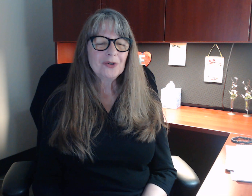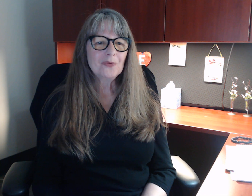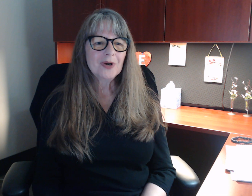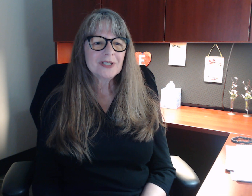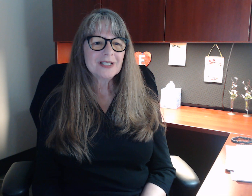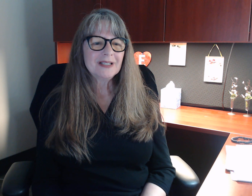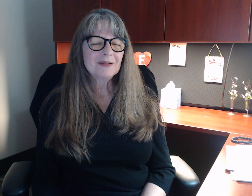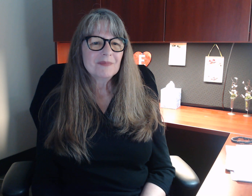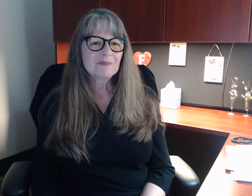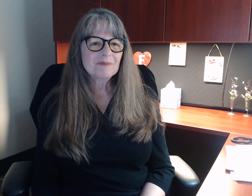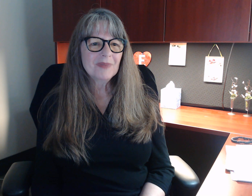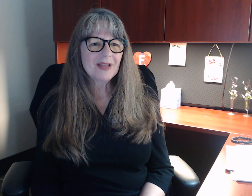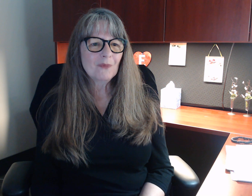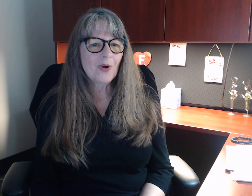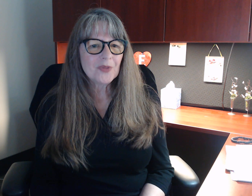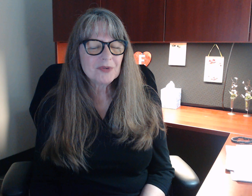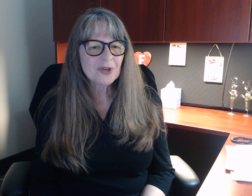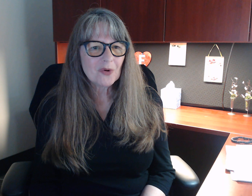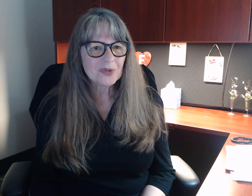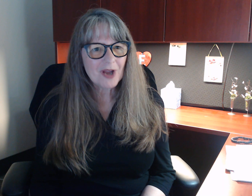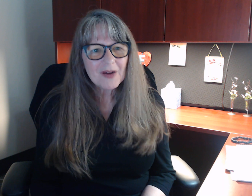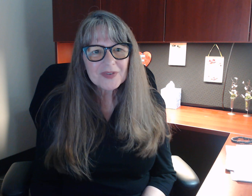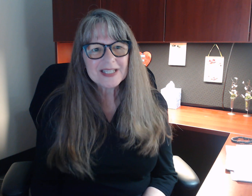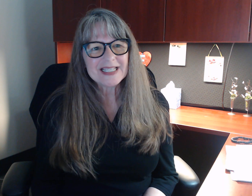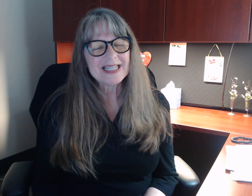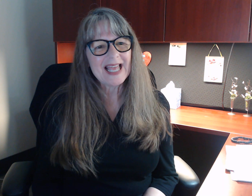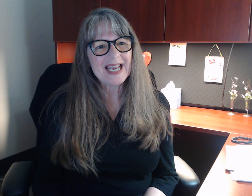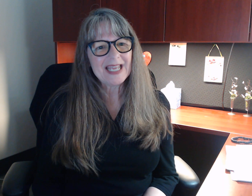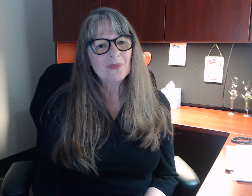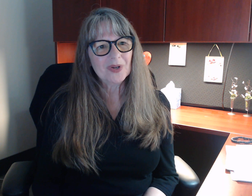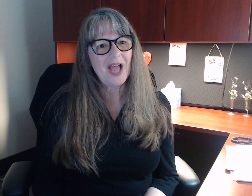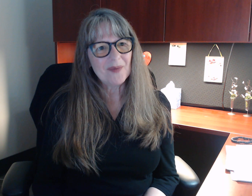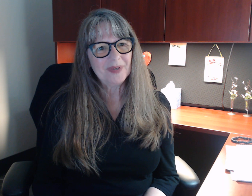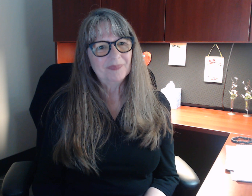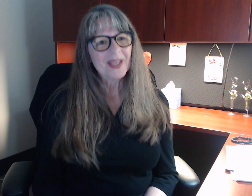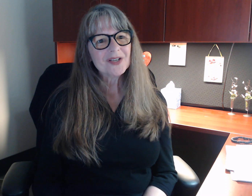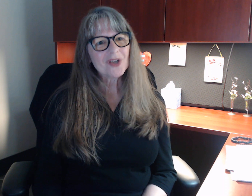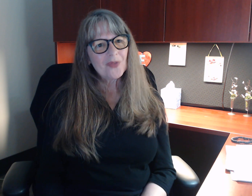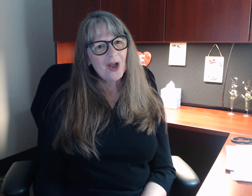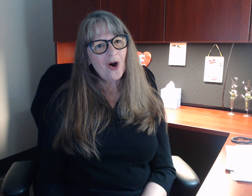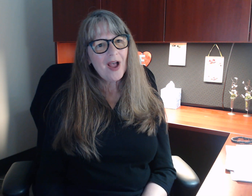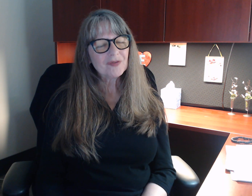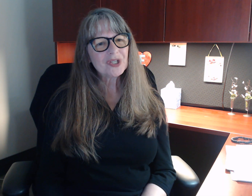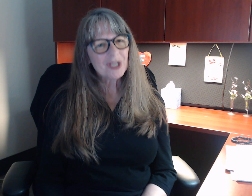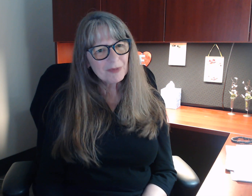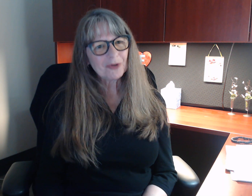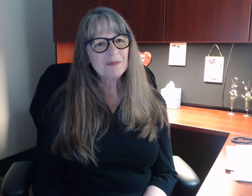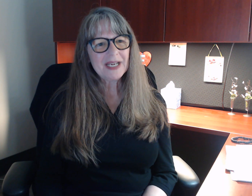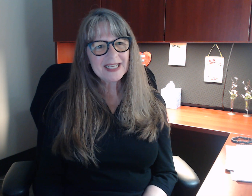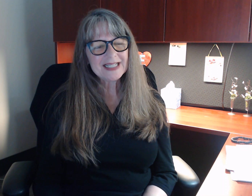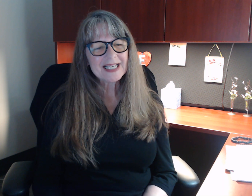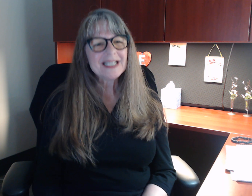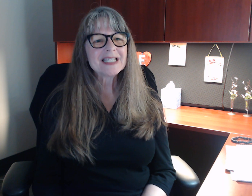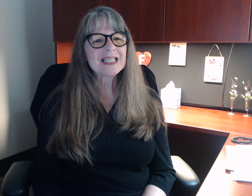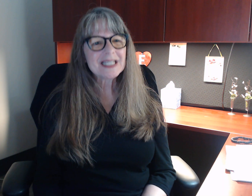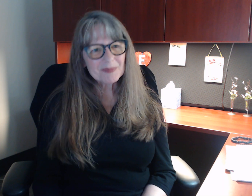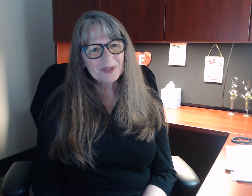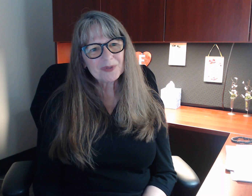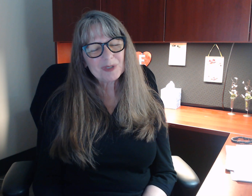want them to know with confidence that it will happen. So they all have similar meanings, similar